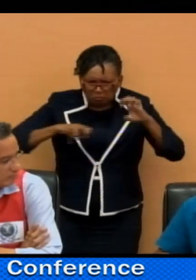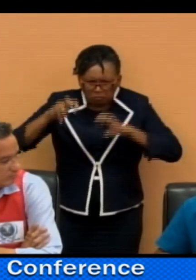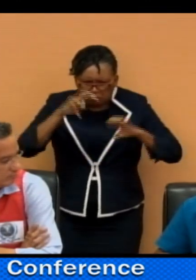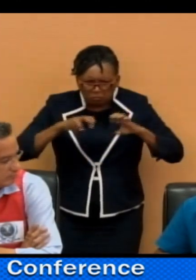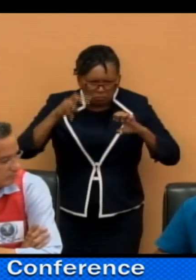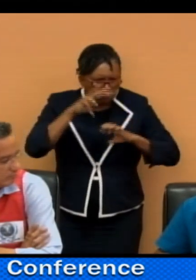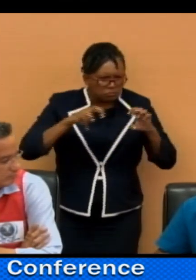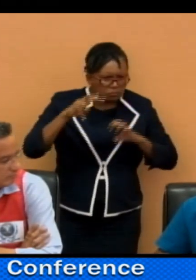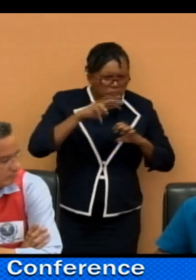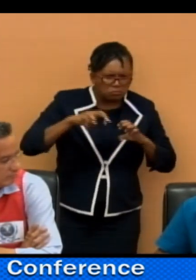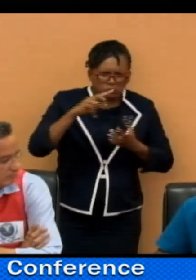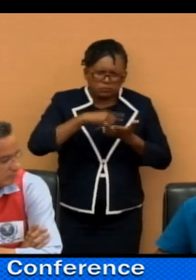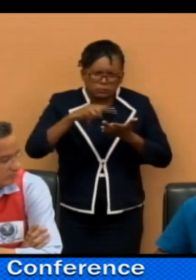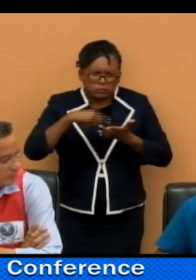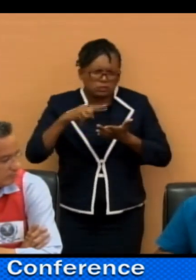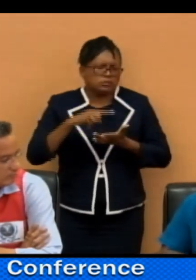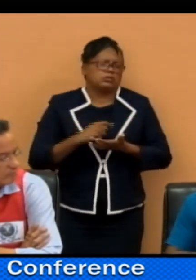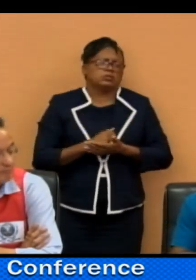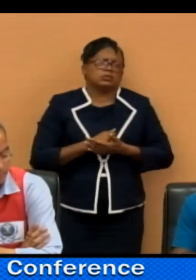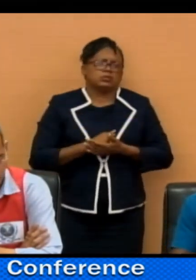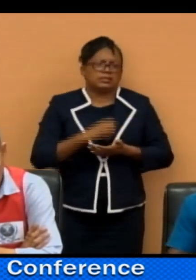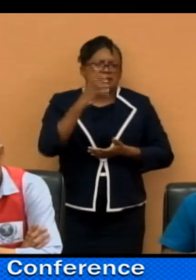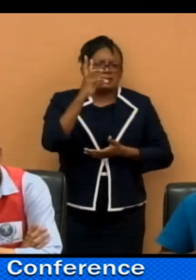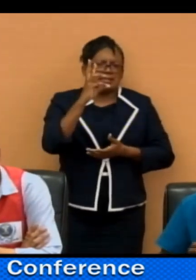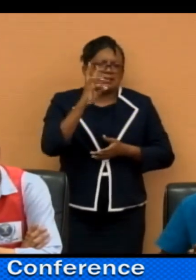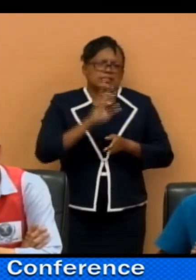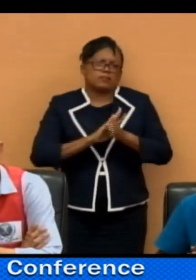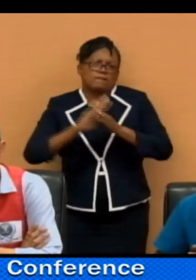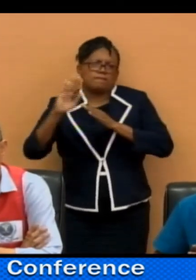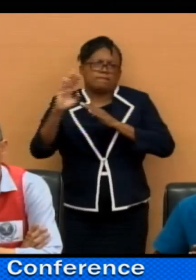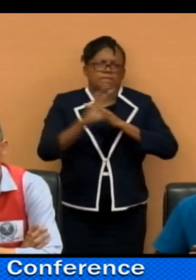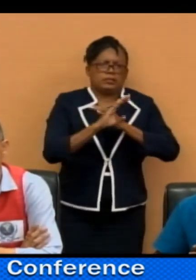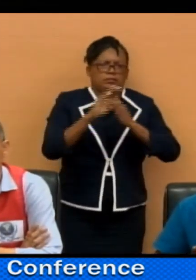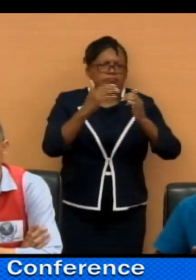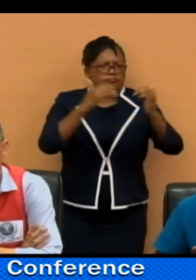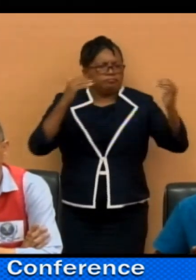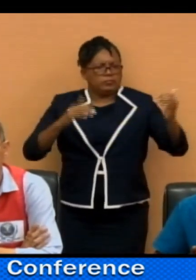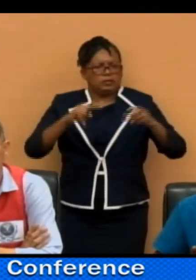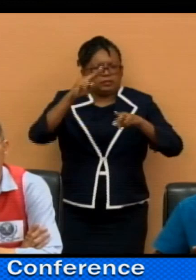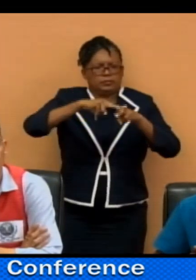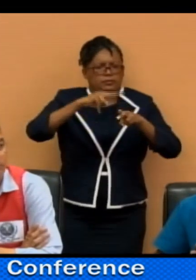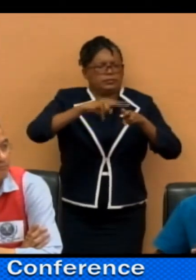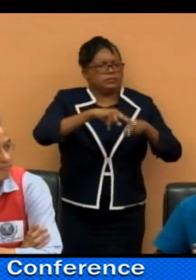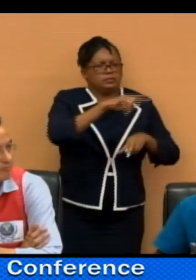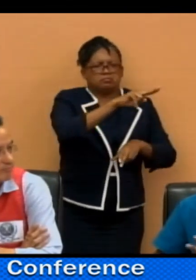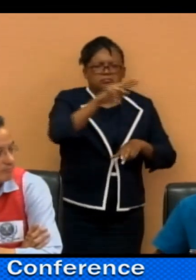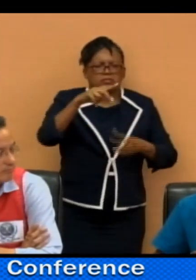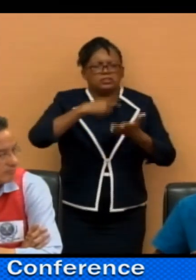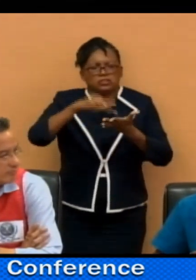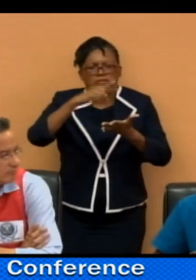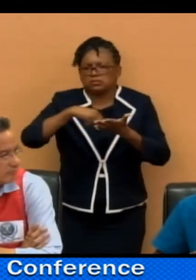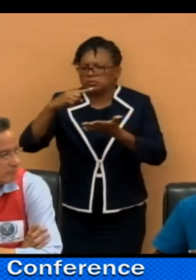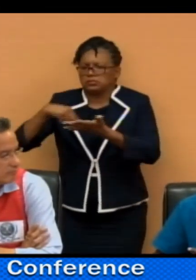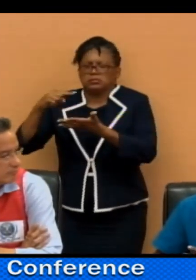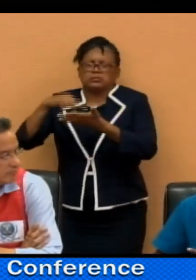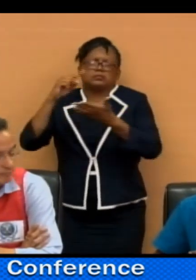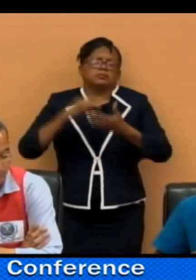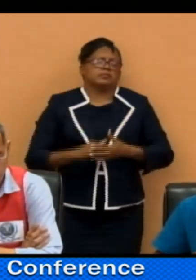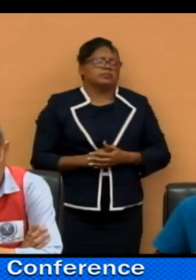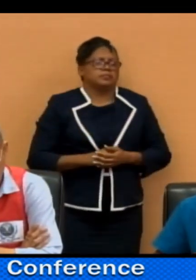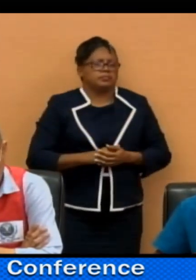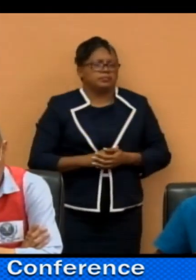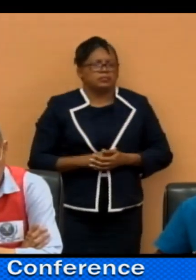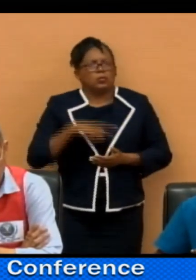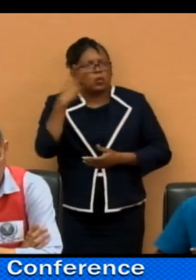that individual is sitting. So the writer of the question, tell them that as well. That for epidemiological